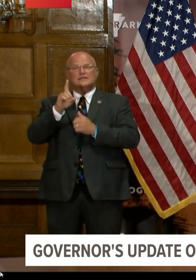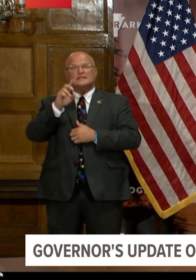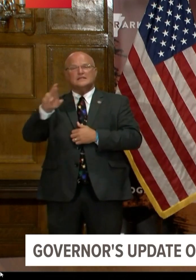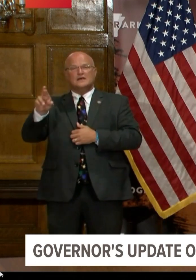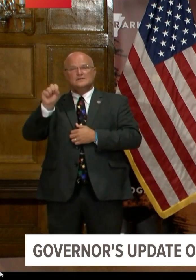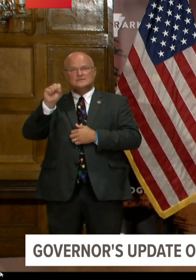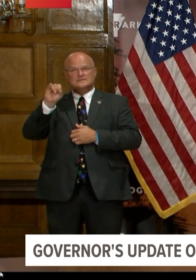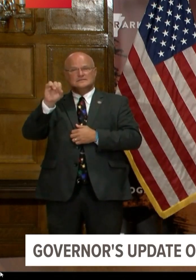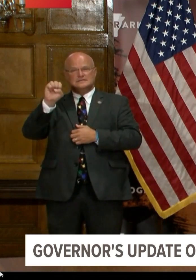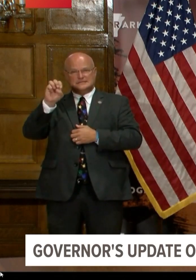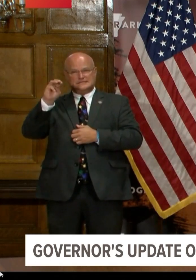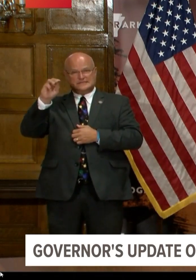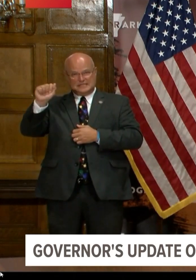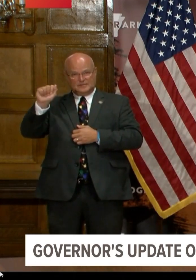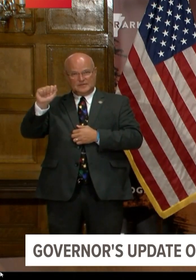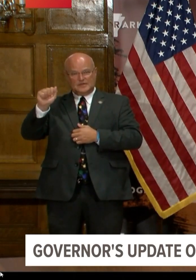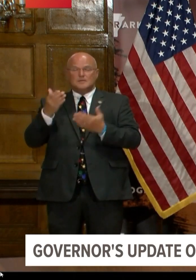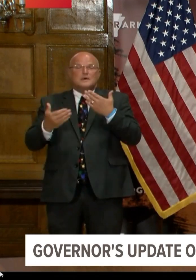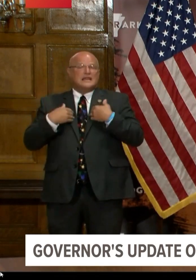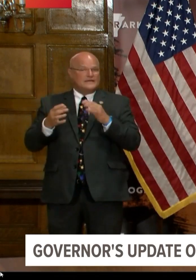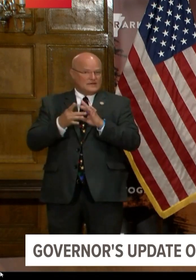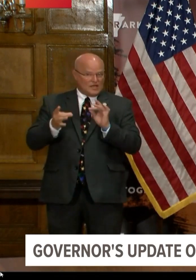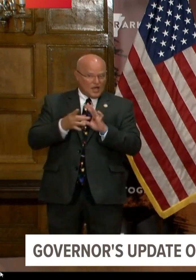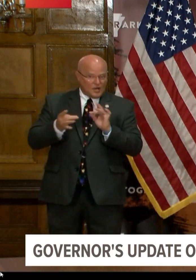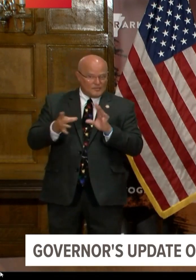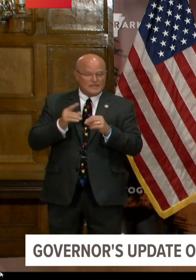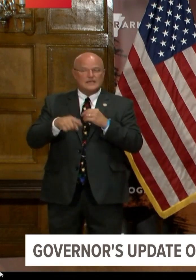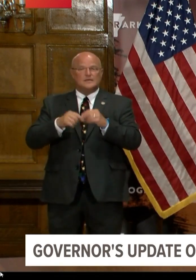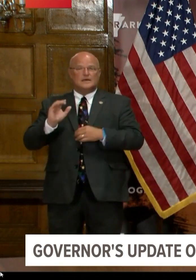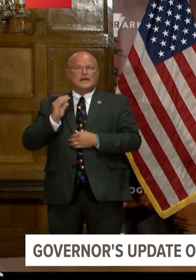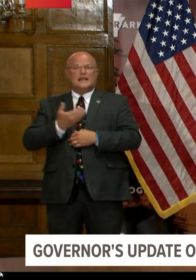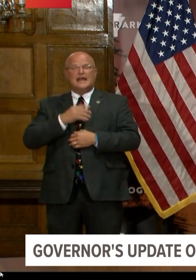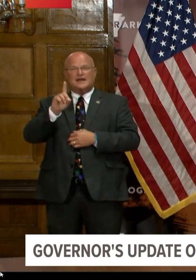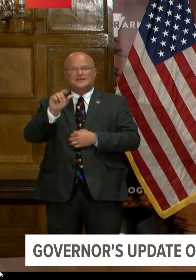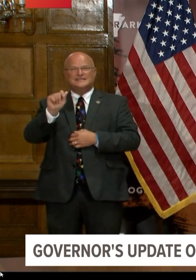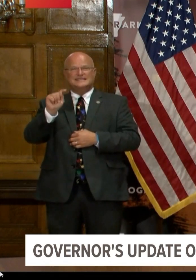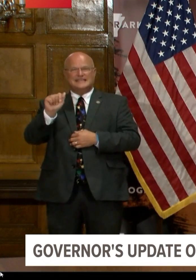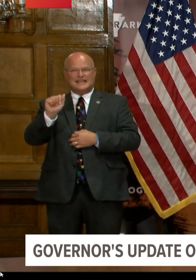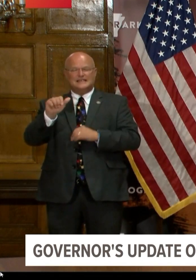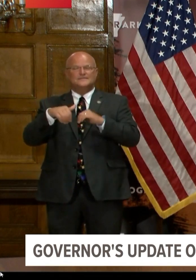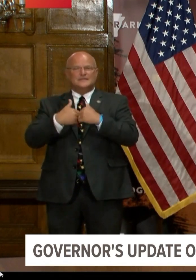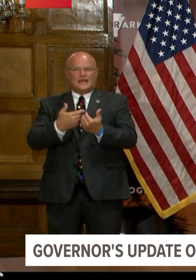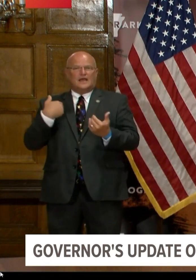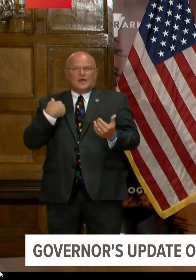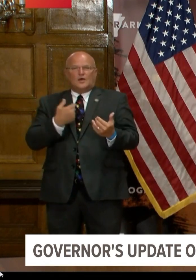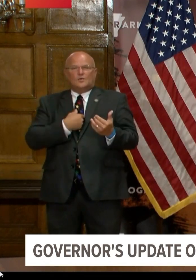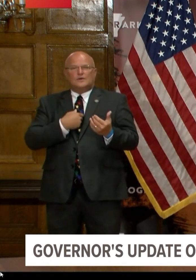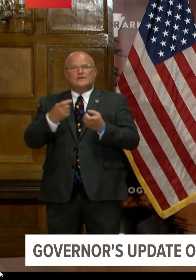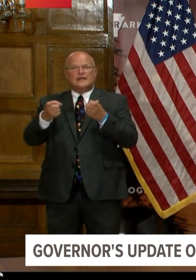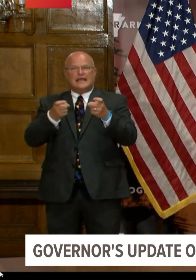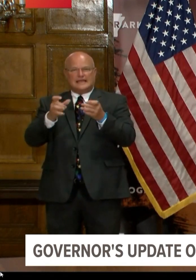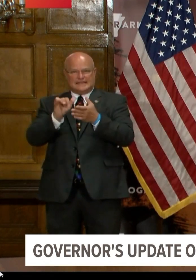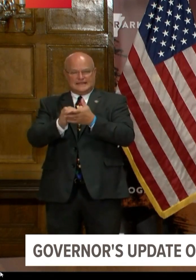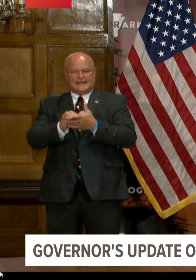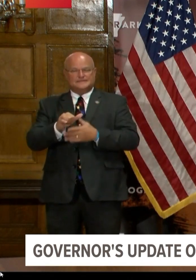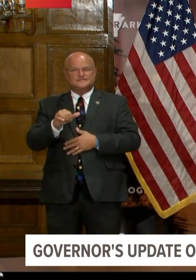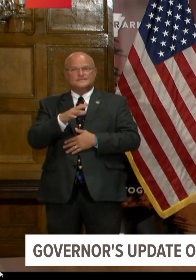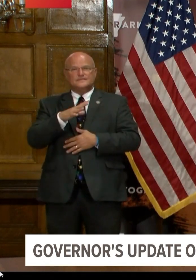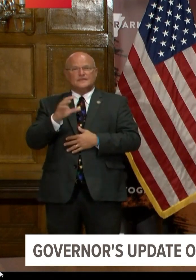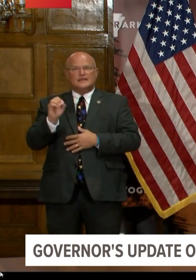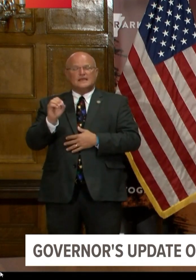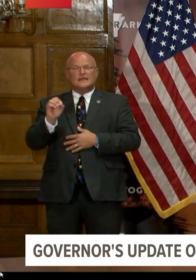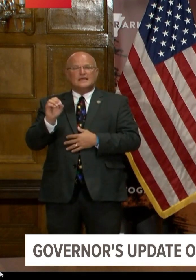Seema, who might have a comment on our data and how we are handling that, and